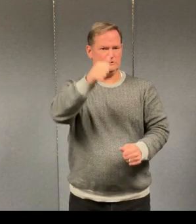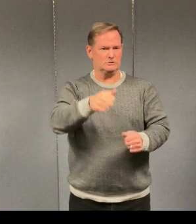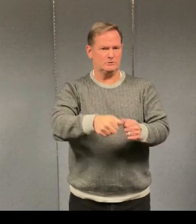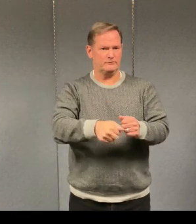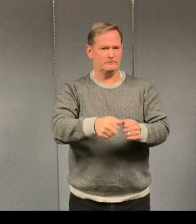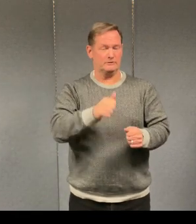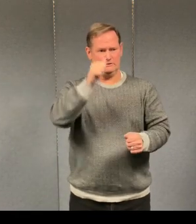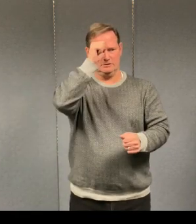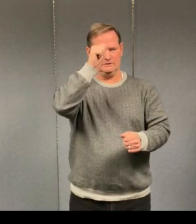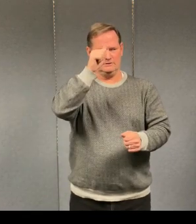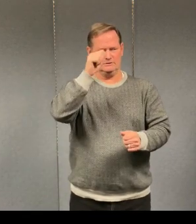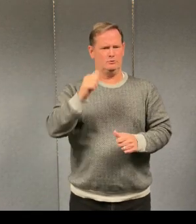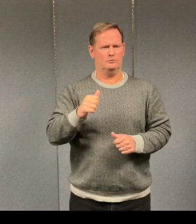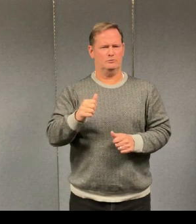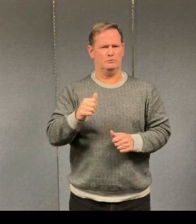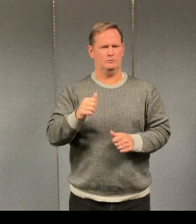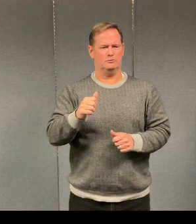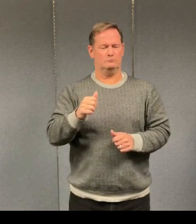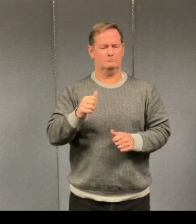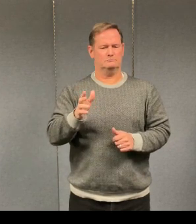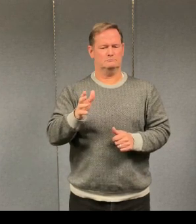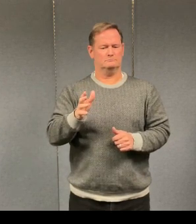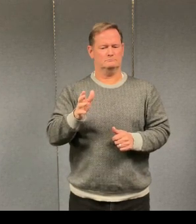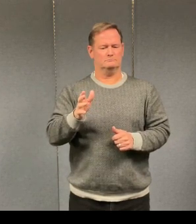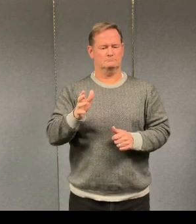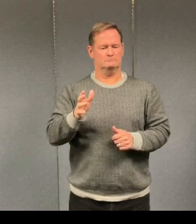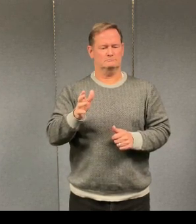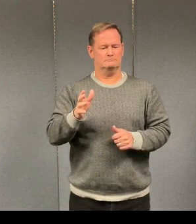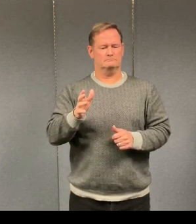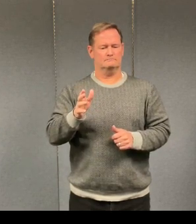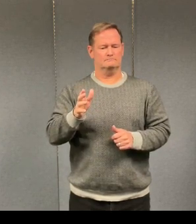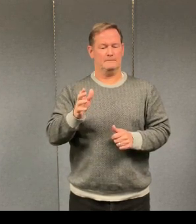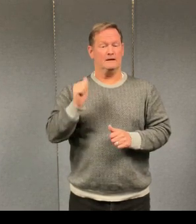cost, which will be fun because we'll use our new triangle formula.